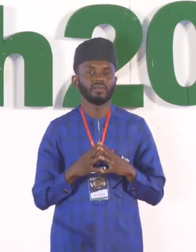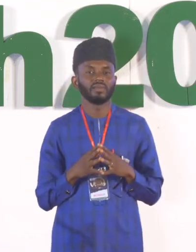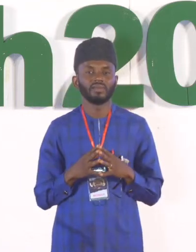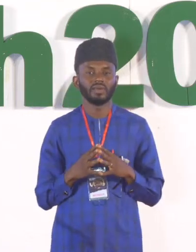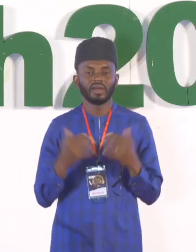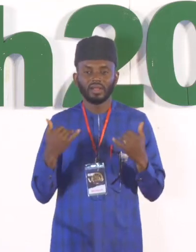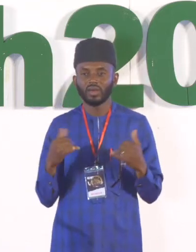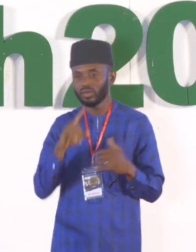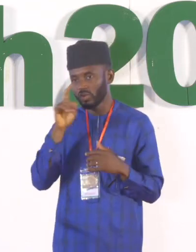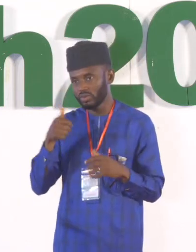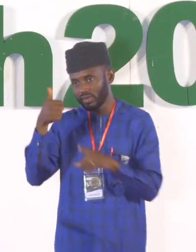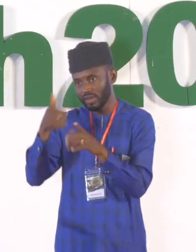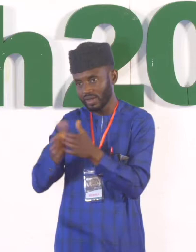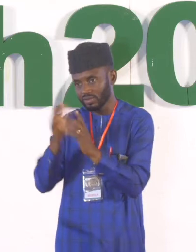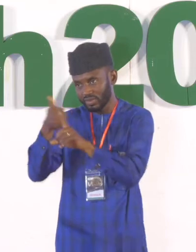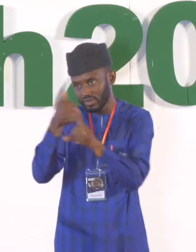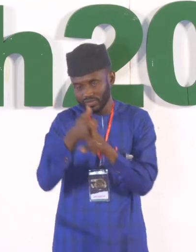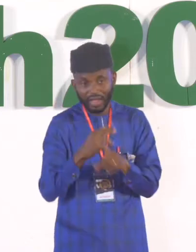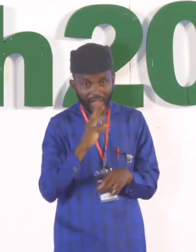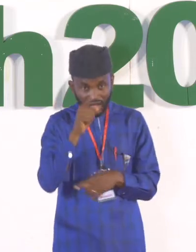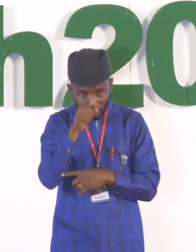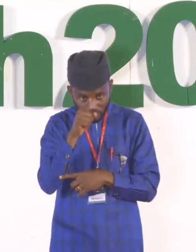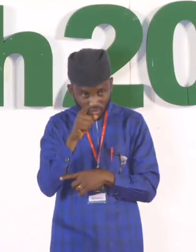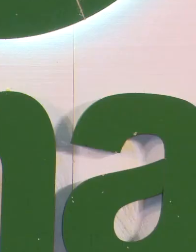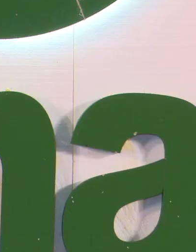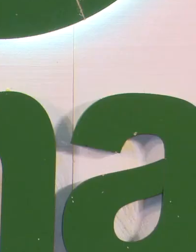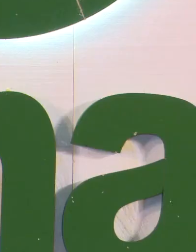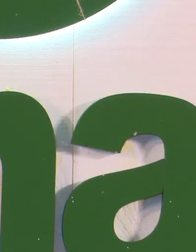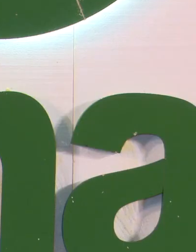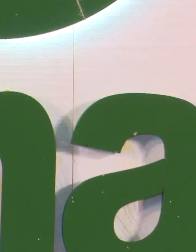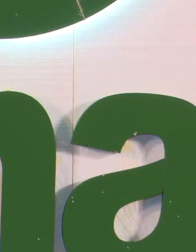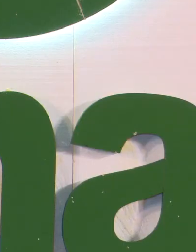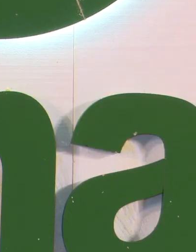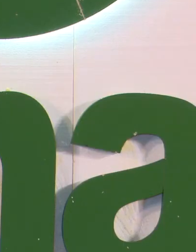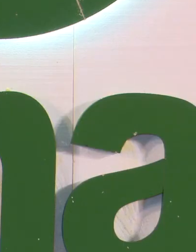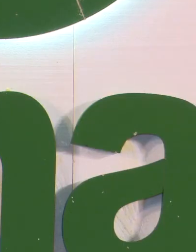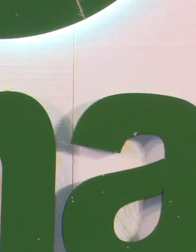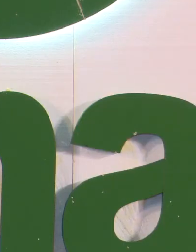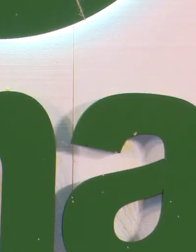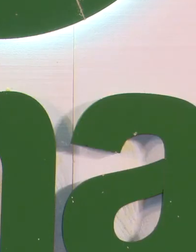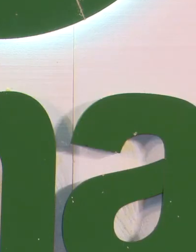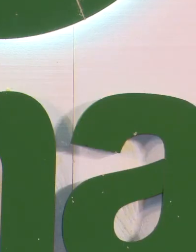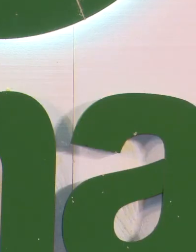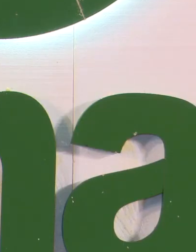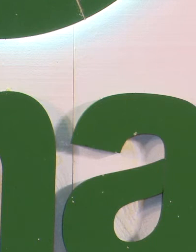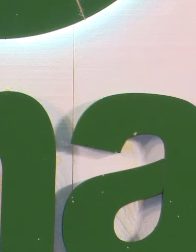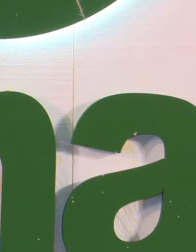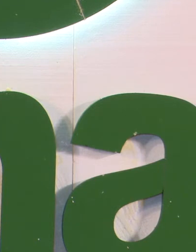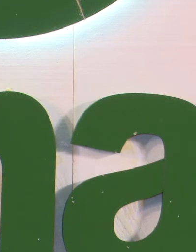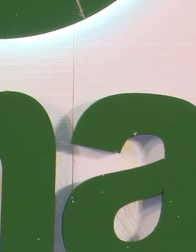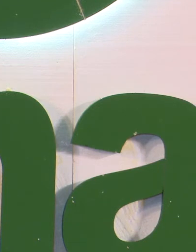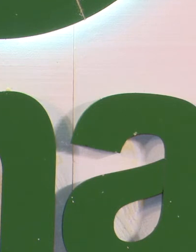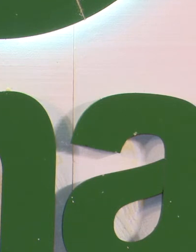Now, the question you ask yourself, are you among his nation? Do you obey him? Do you listen to his